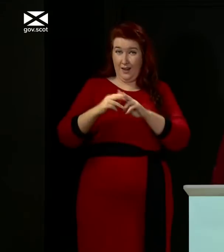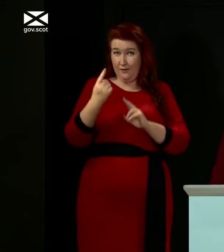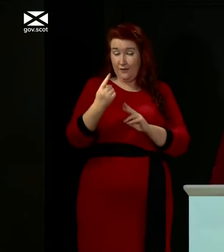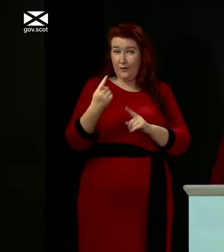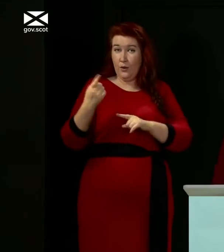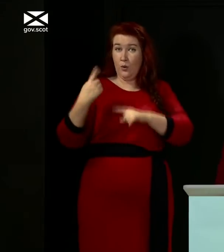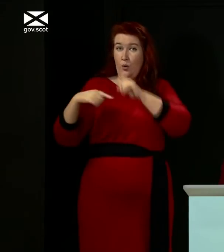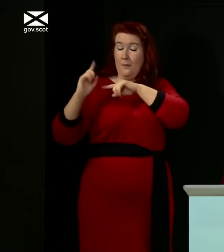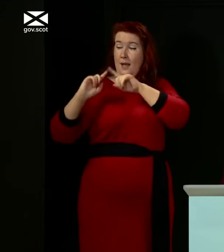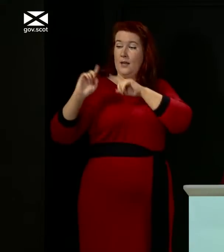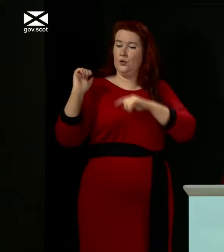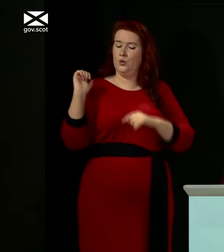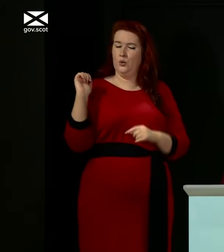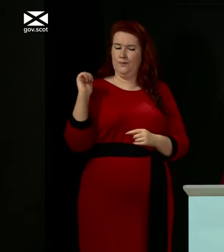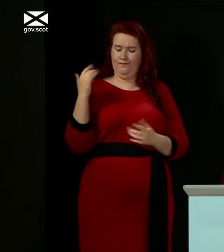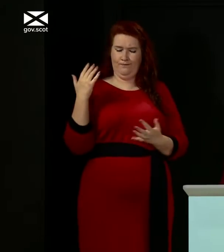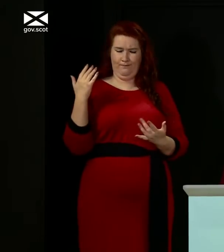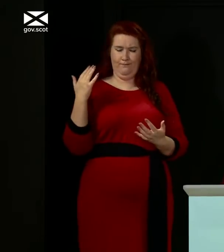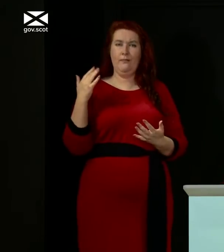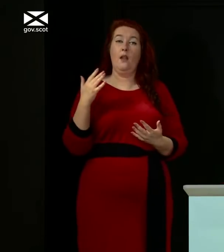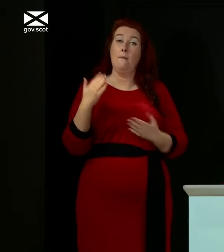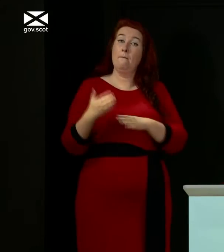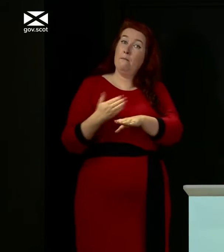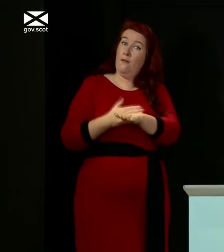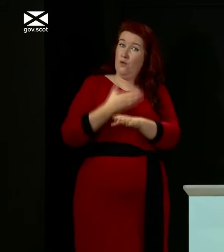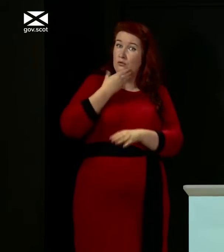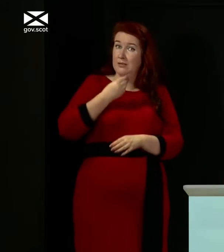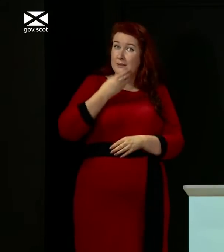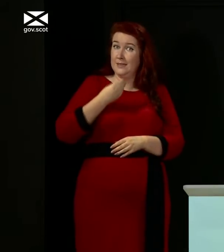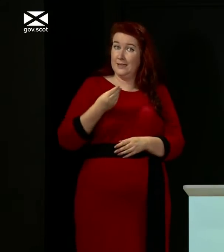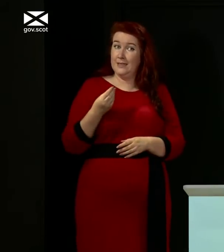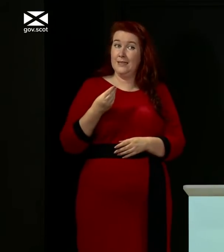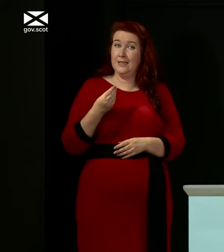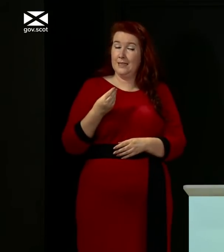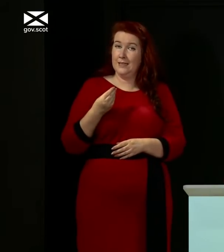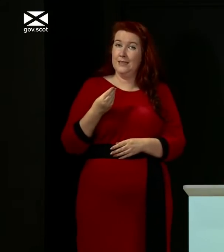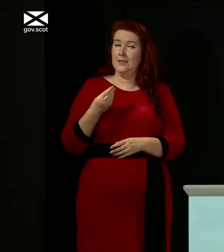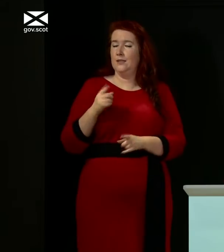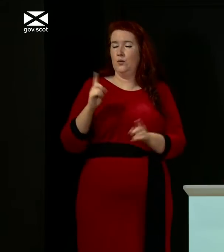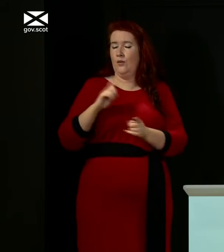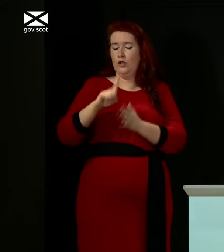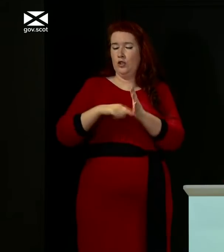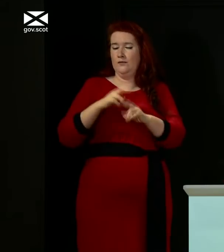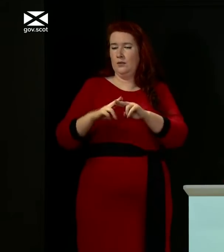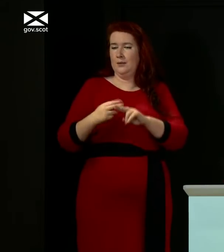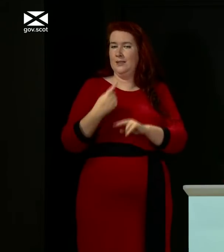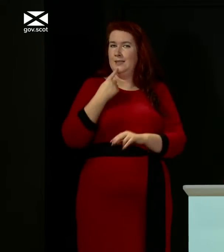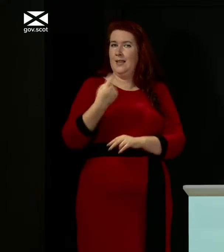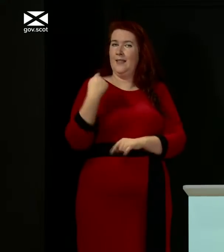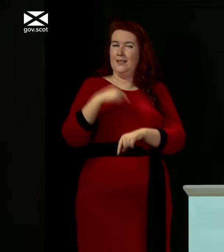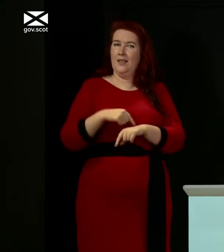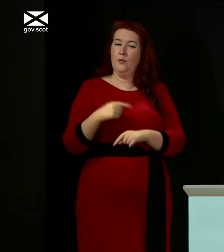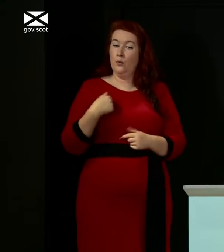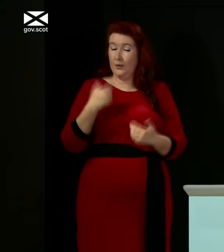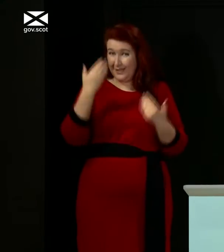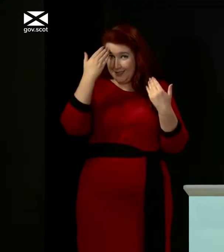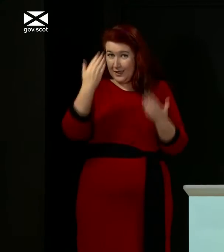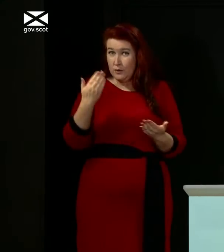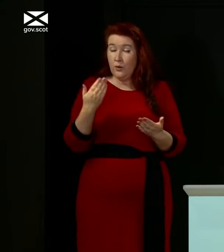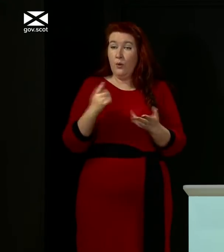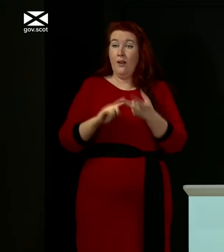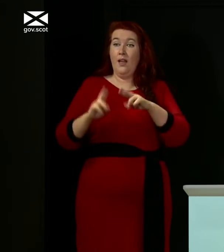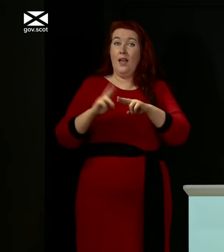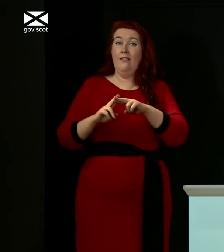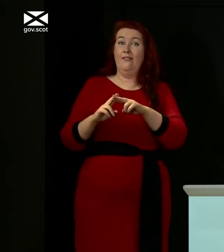to before Christmas, when no doubt whatever it was she said, Jean Freeman said that, we didn't know whether